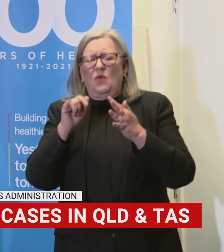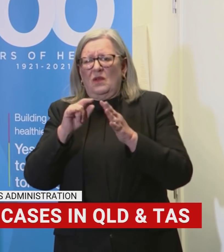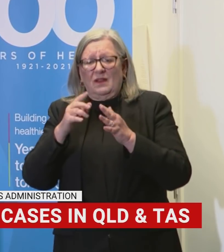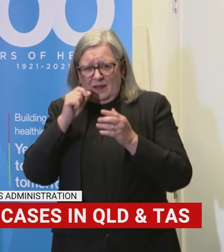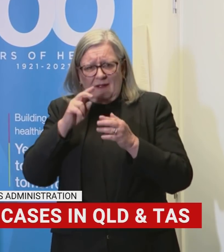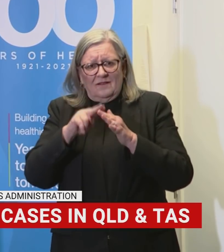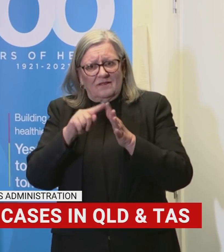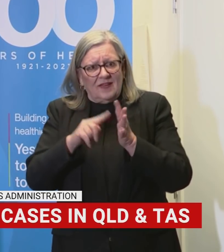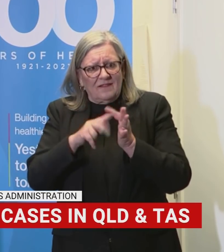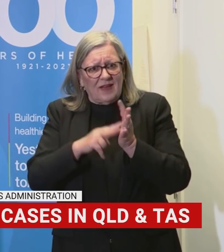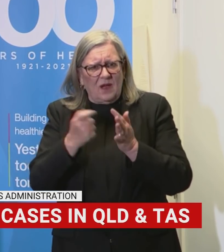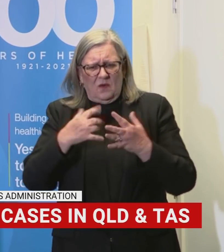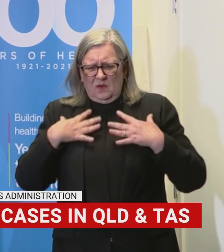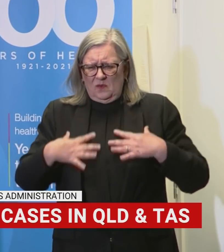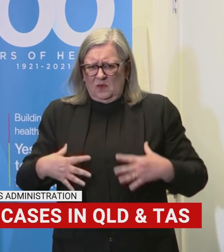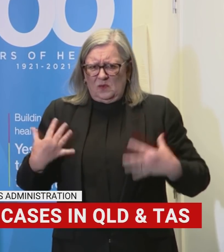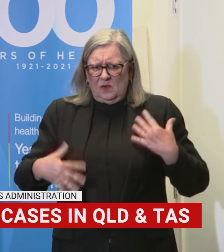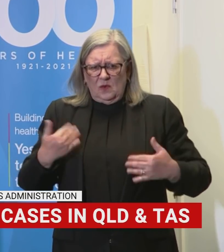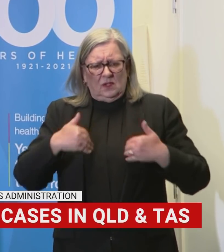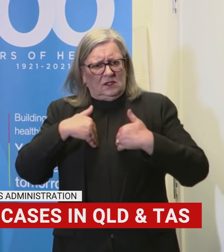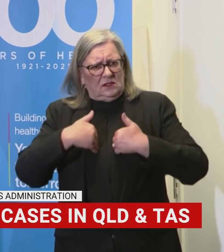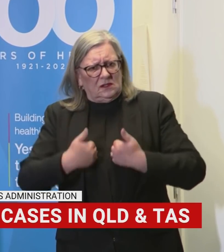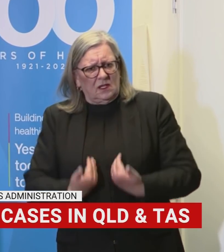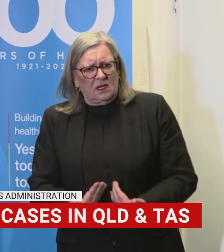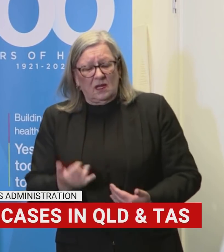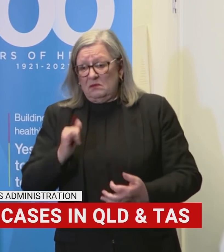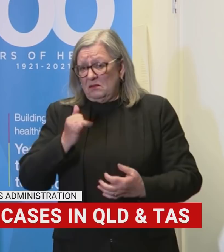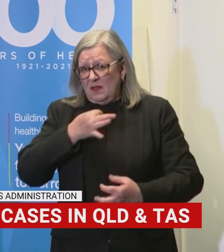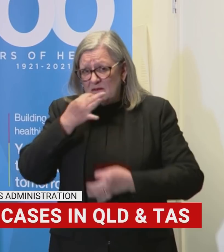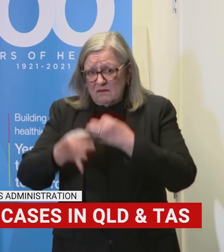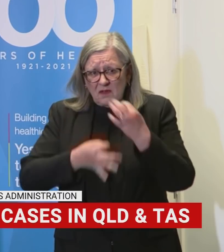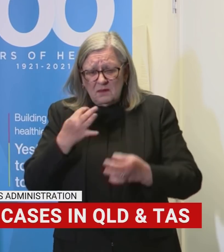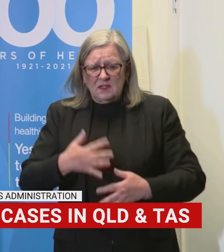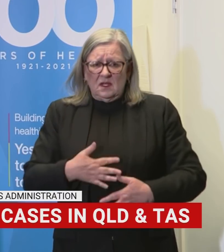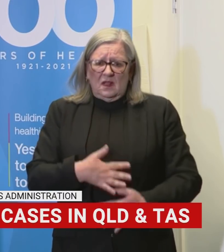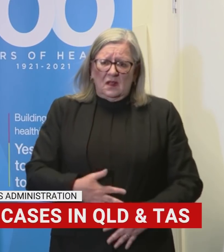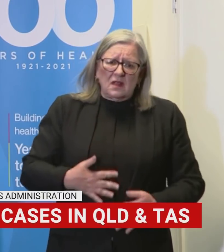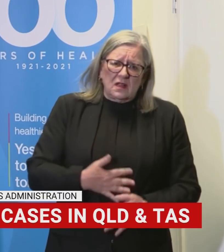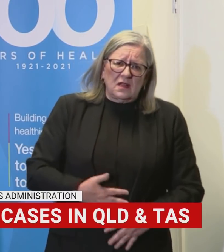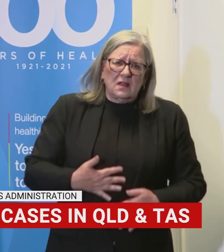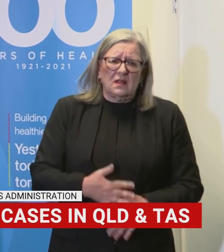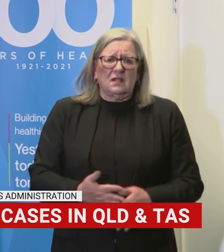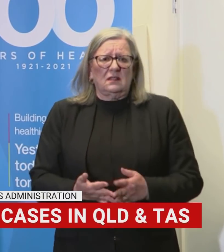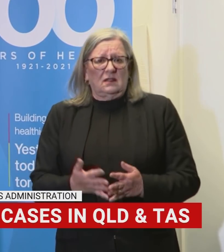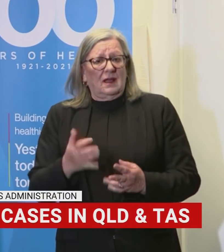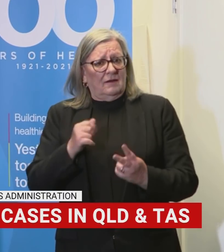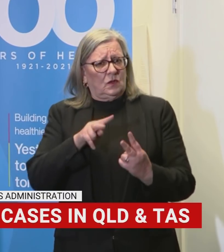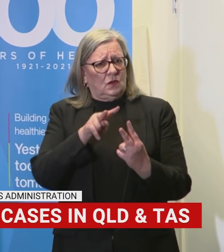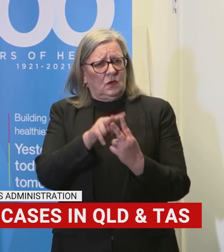soreness, tiredness, maybe even nausea and vomiting. And for the 2 COVID vaccines we have at the moment, these